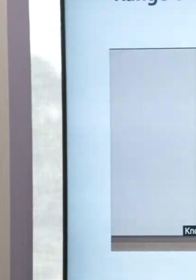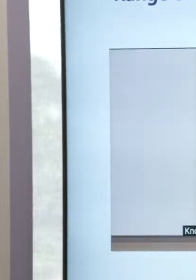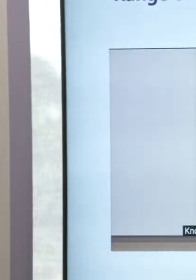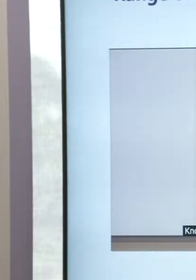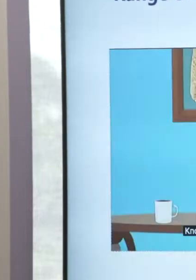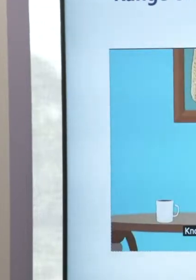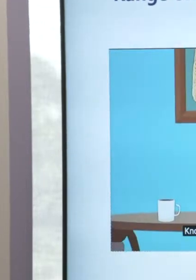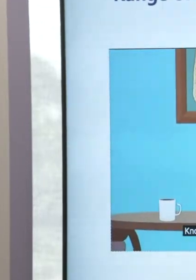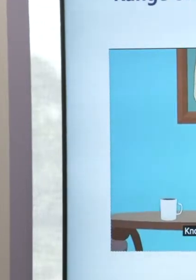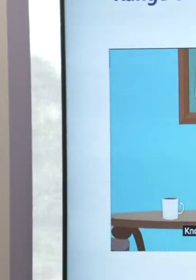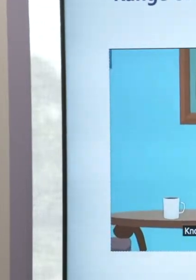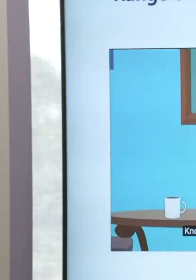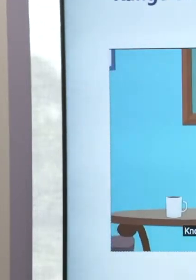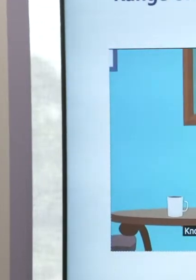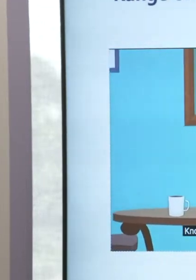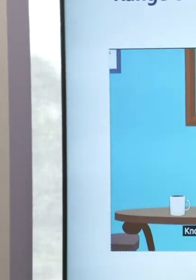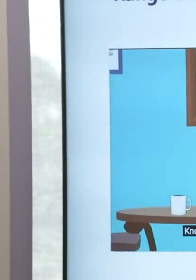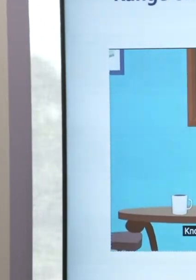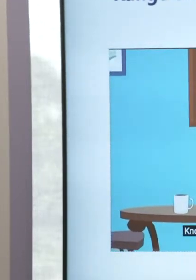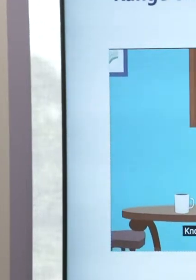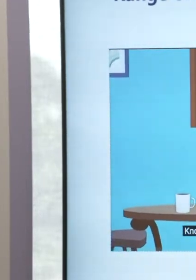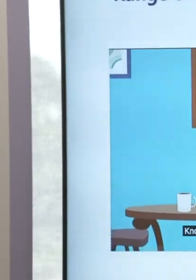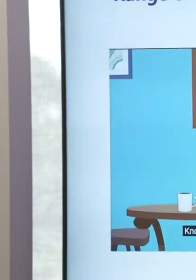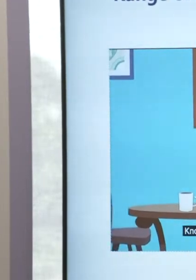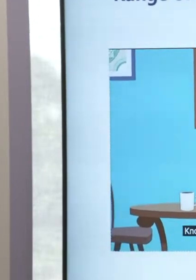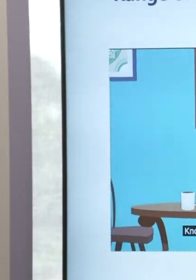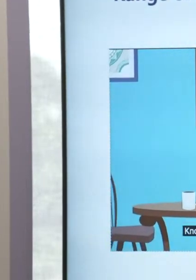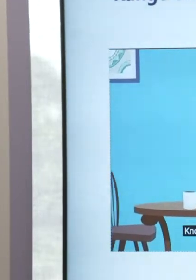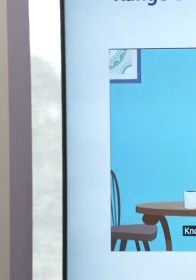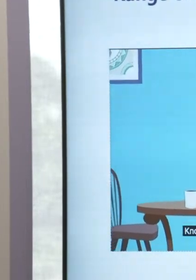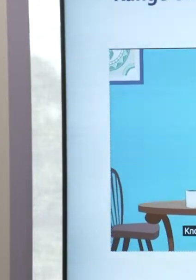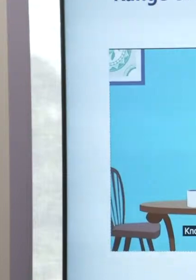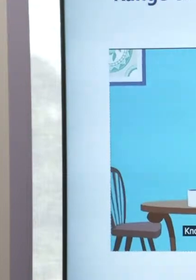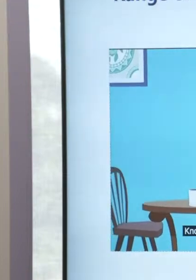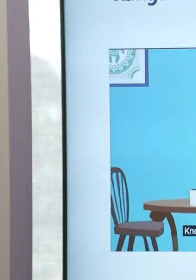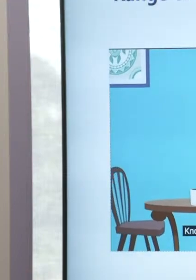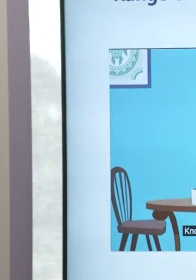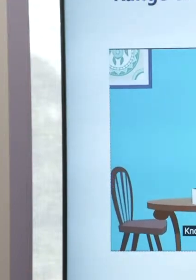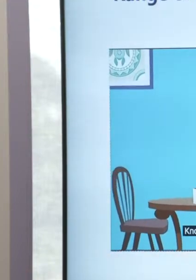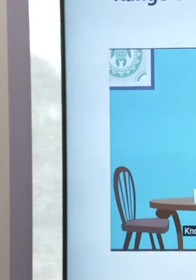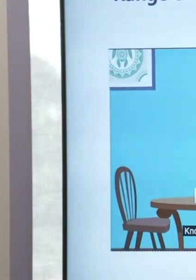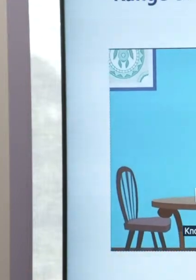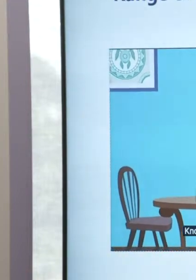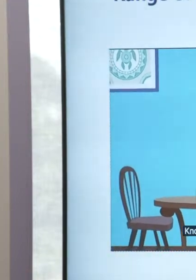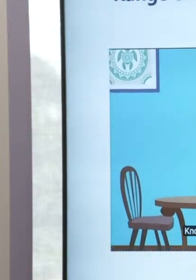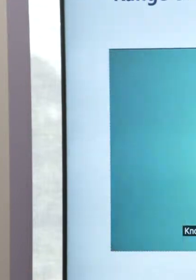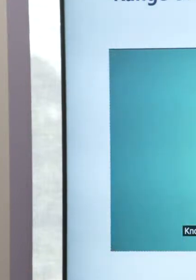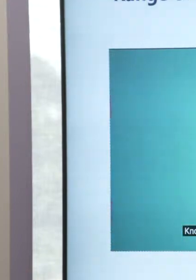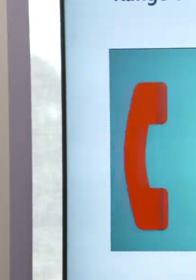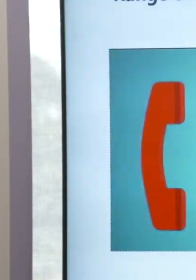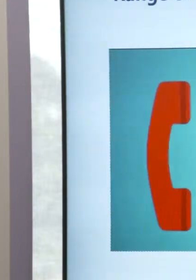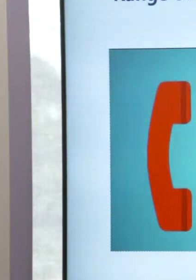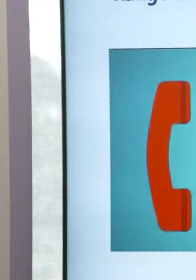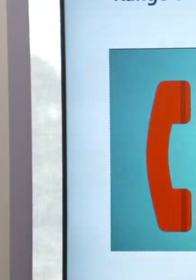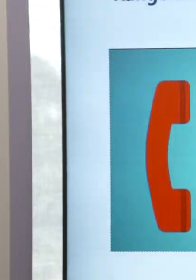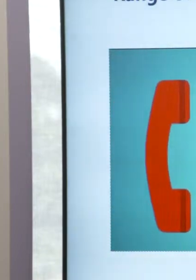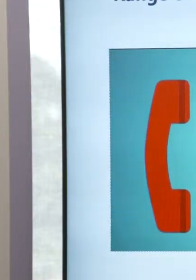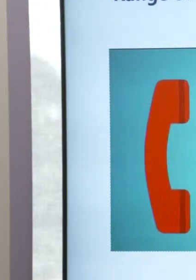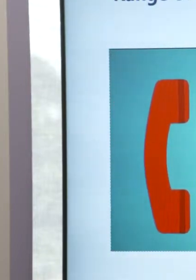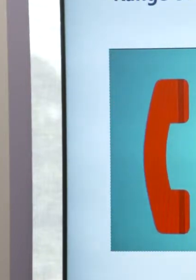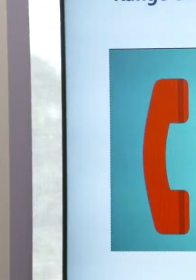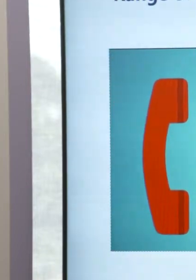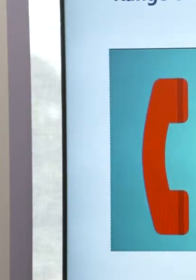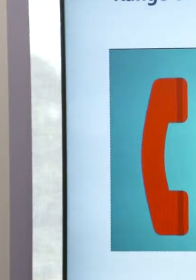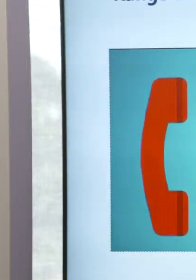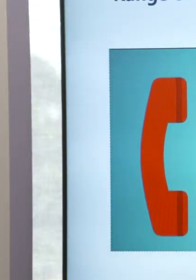have. Knowing when and who to call for help is really important. Call